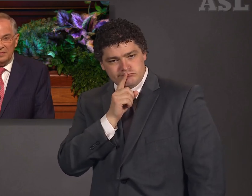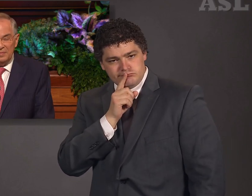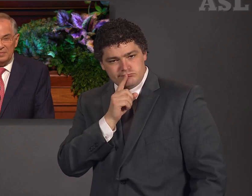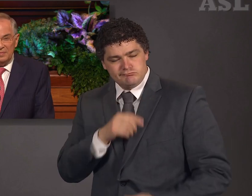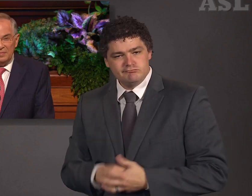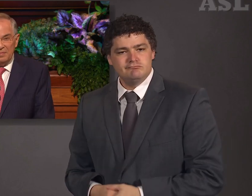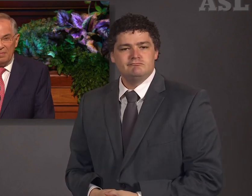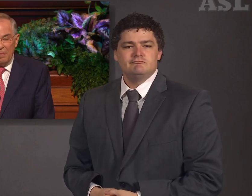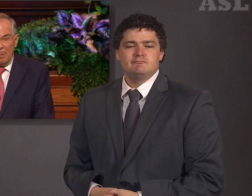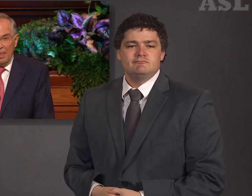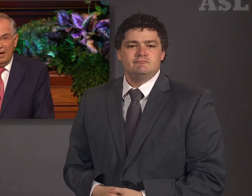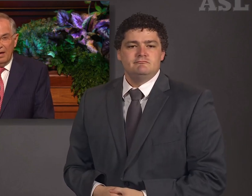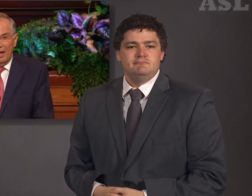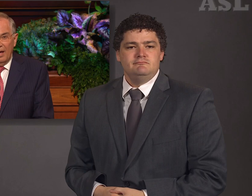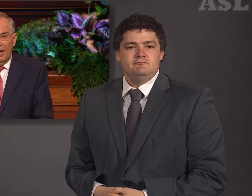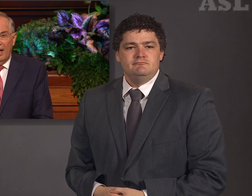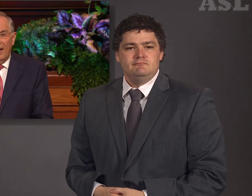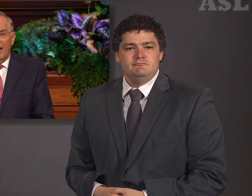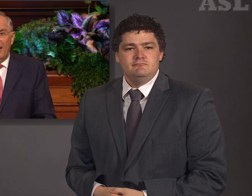quiet.